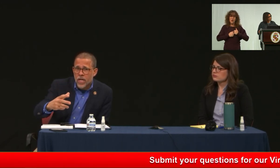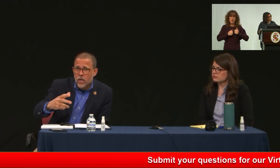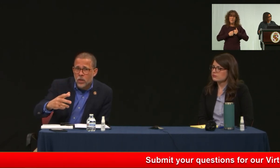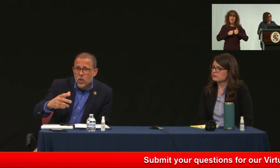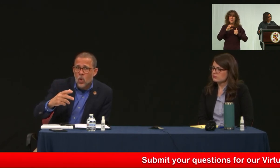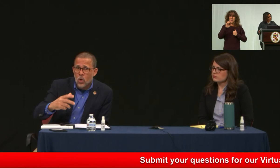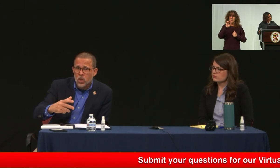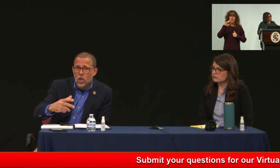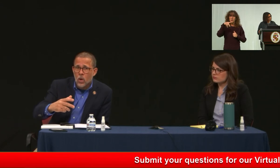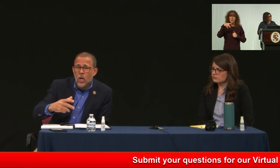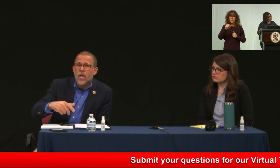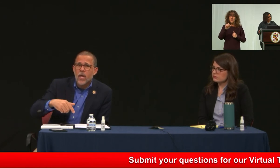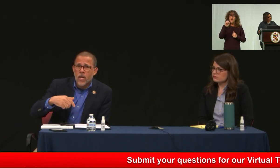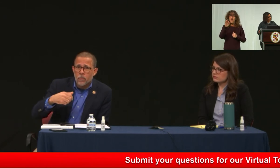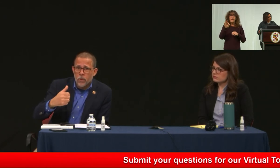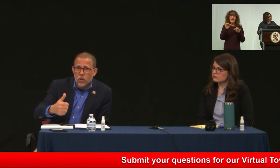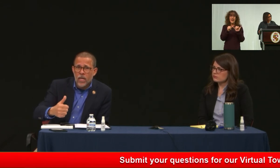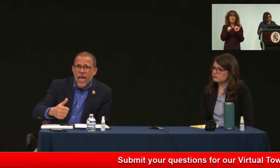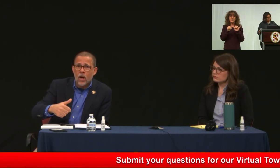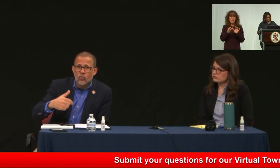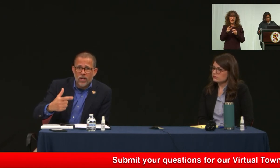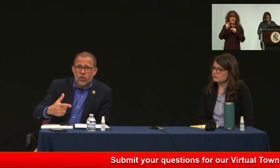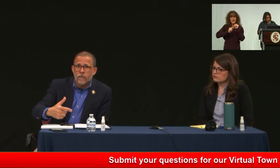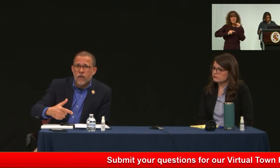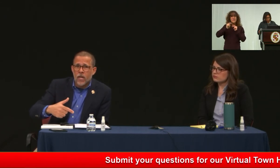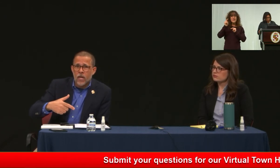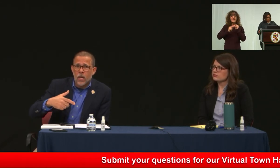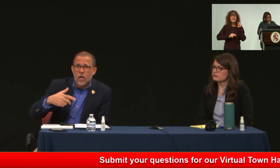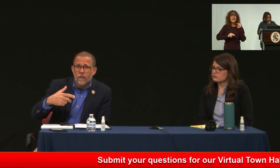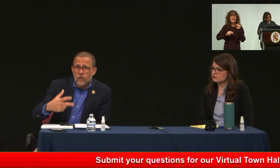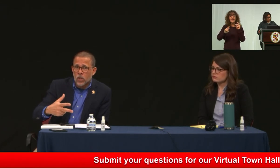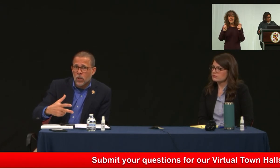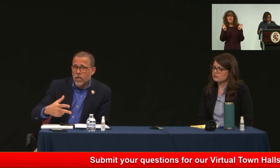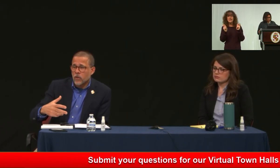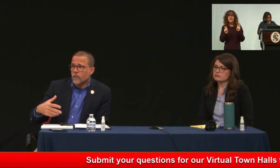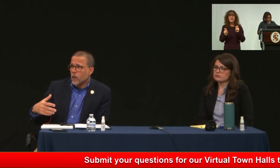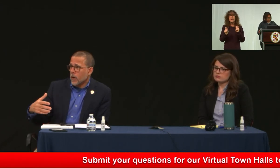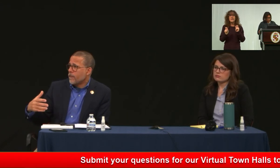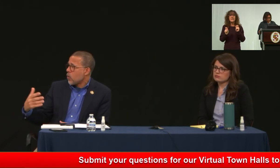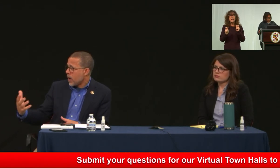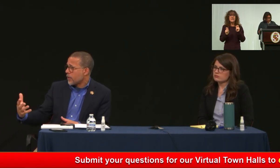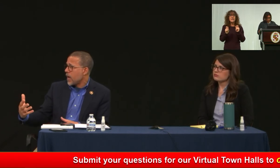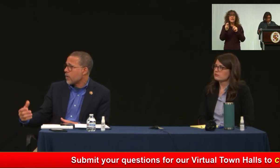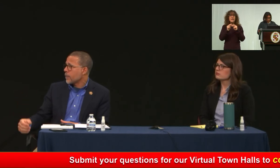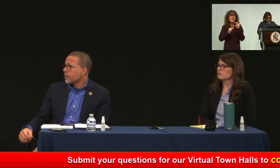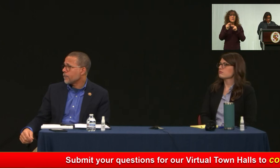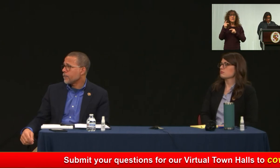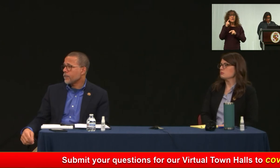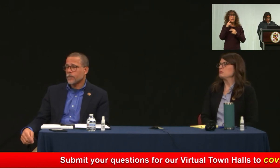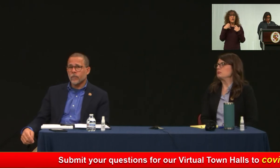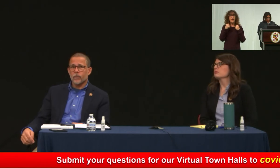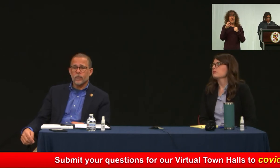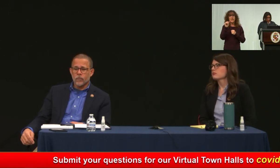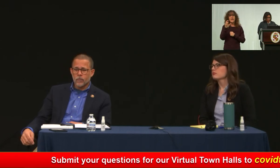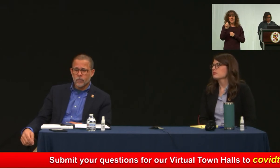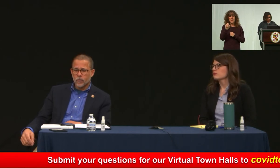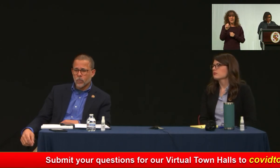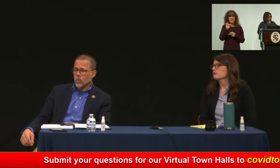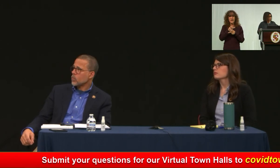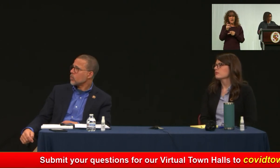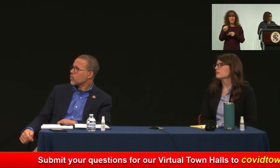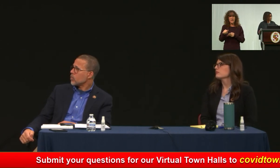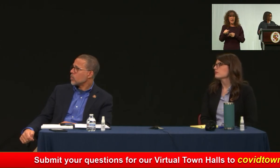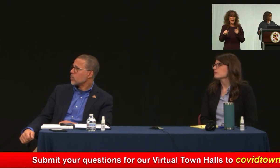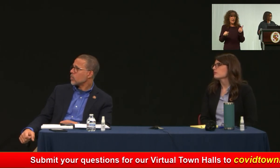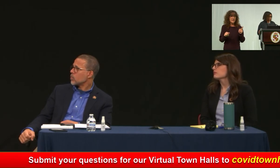of Engineers also in building out, retrofitting facilities for healthcare. You